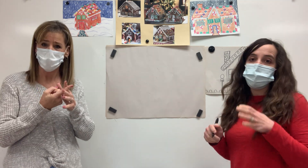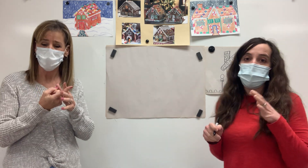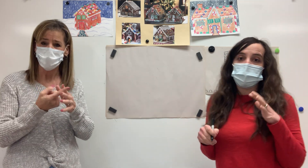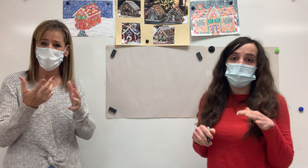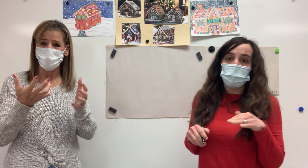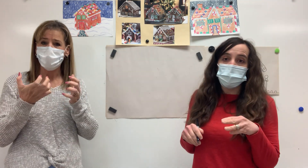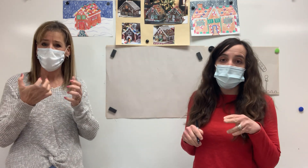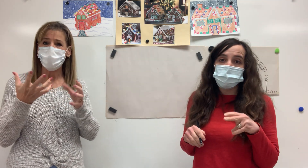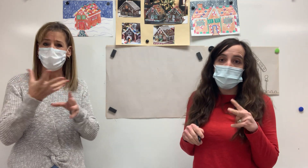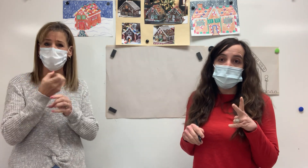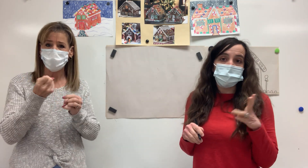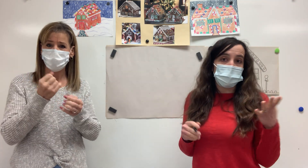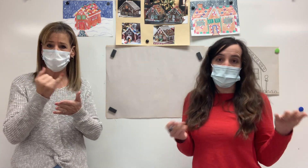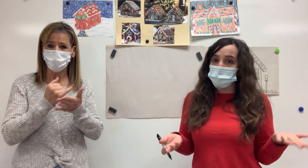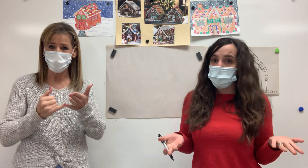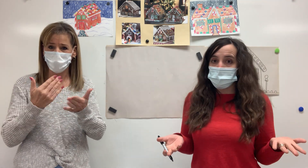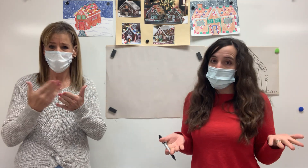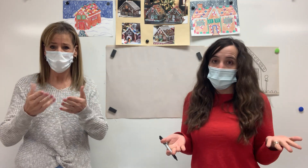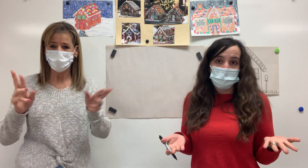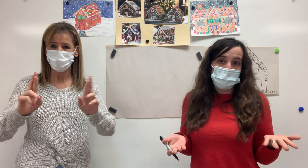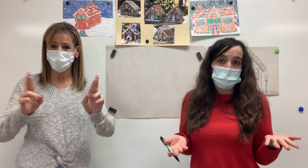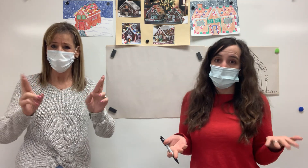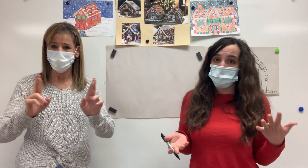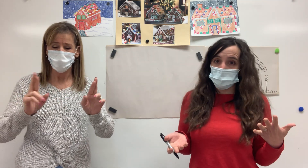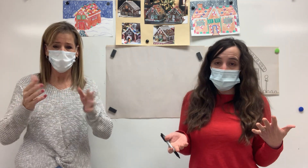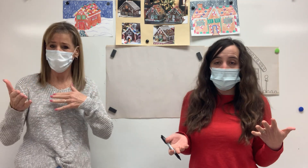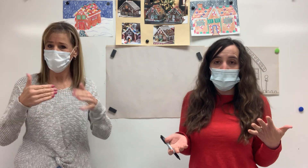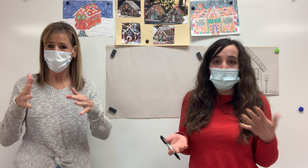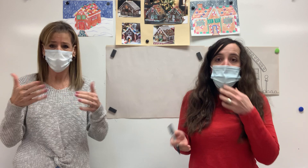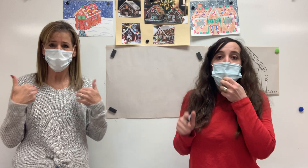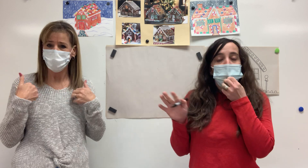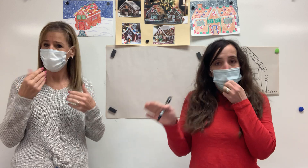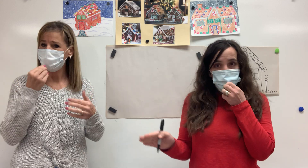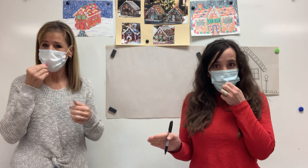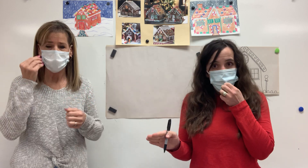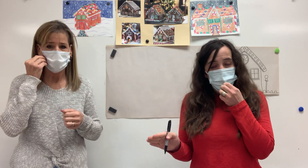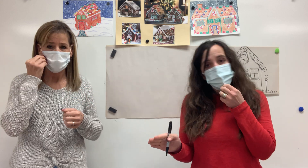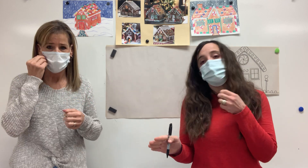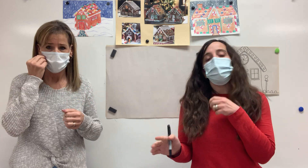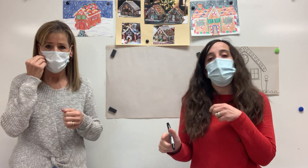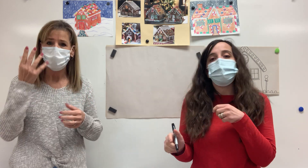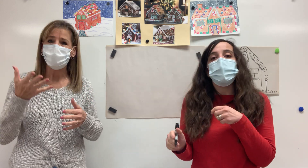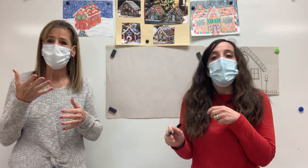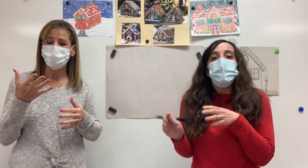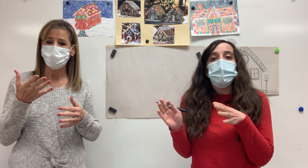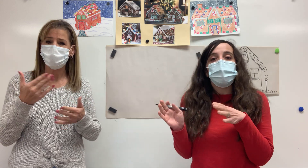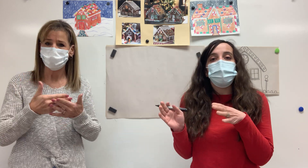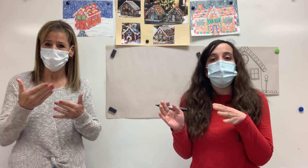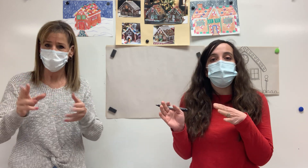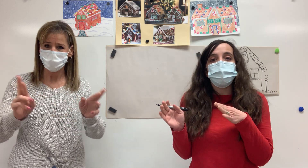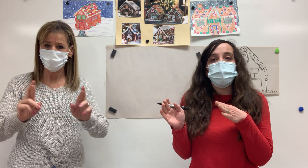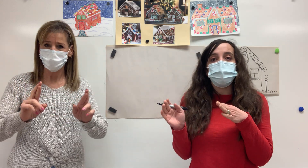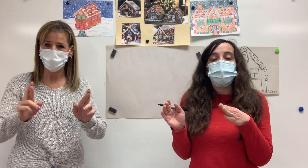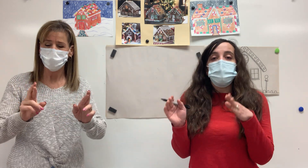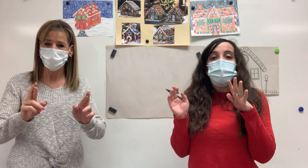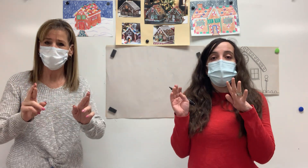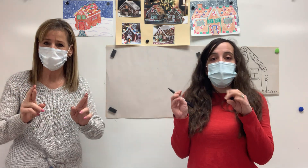to get your art supplies. Whatever you have available is just fine. Go ahead and get your art supplies. And I want you to